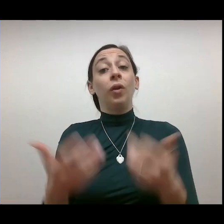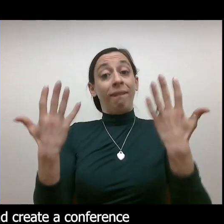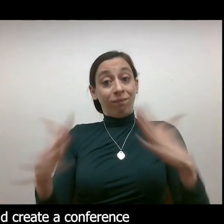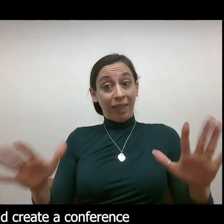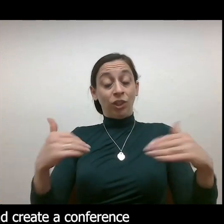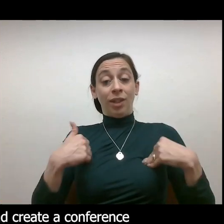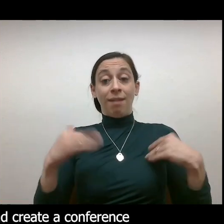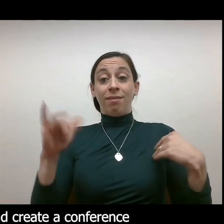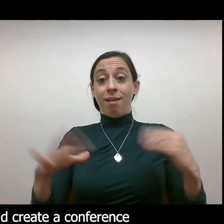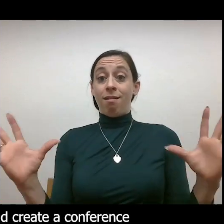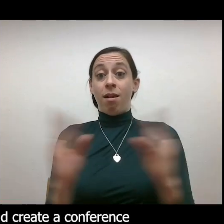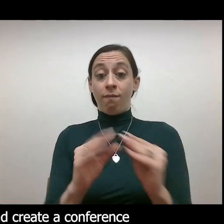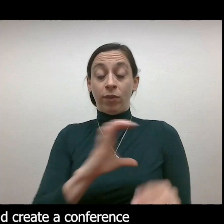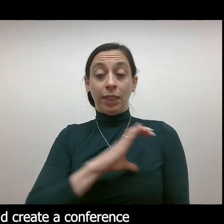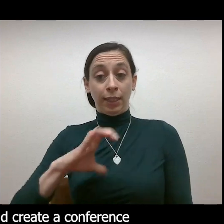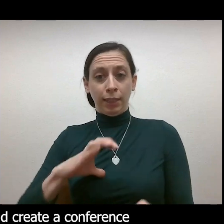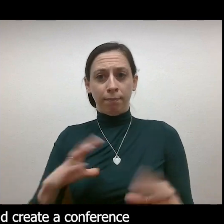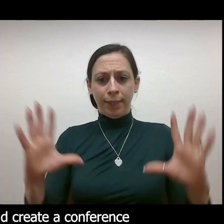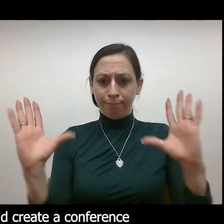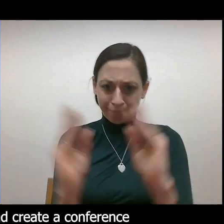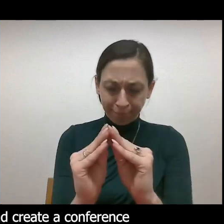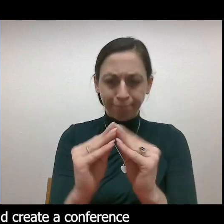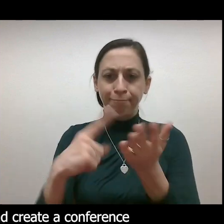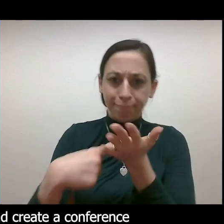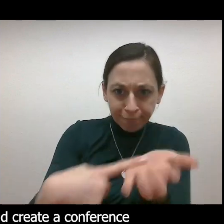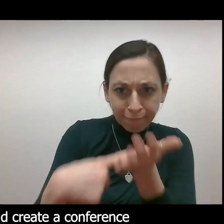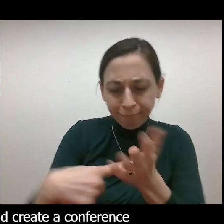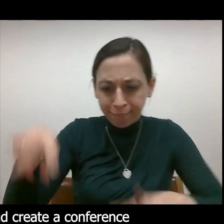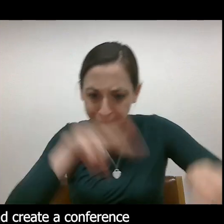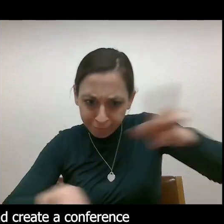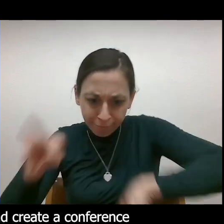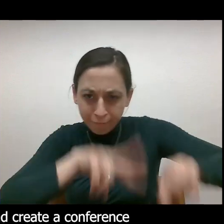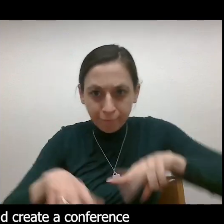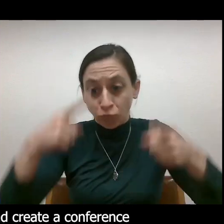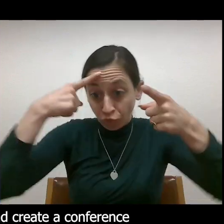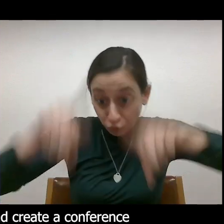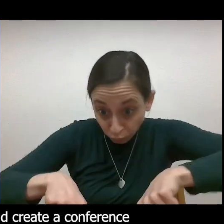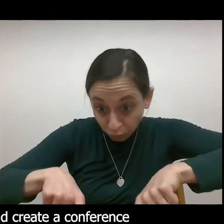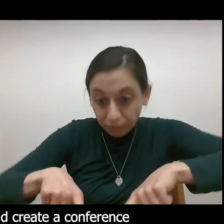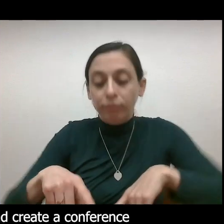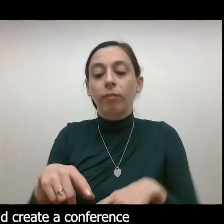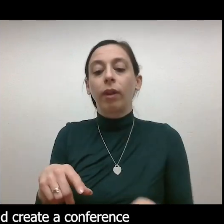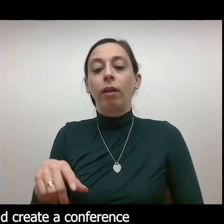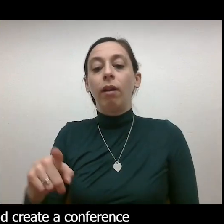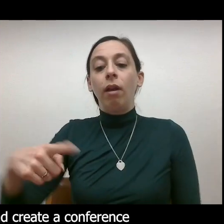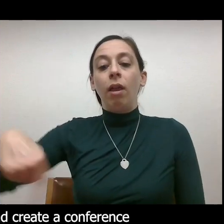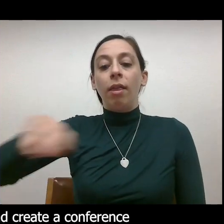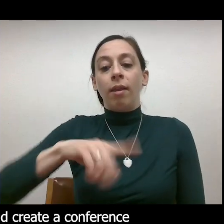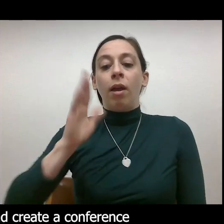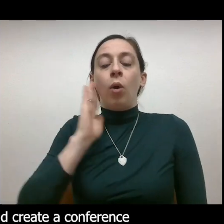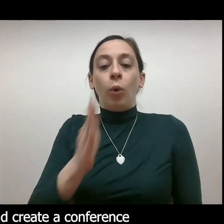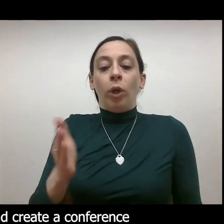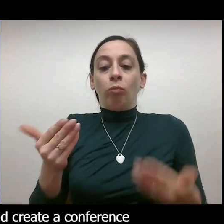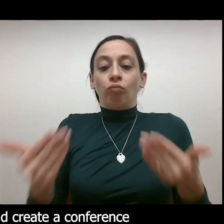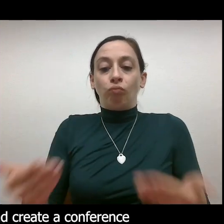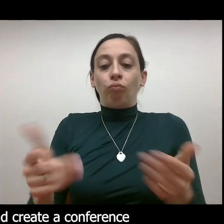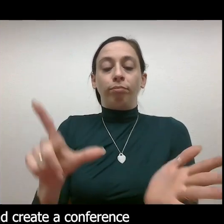members to the House. They will get together and debate and create a conference committee